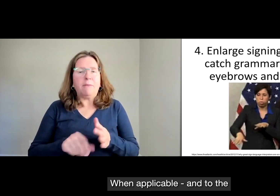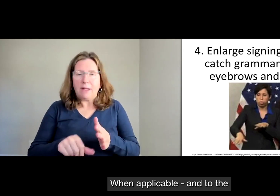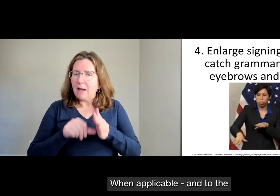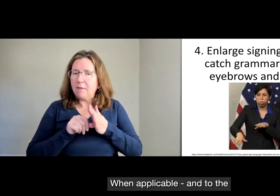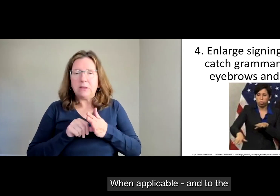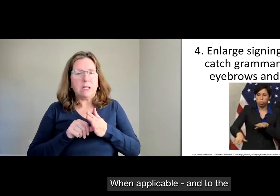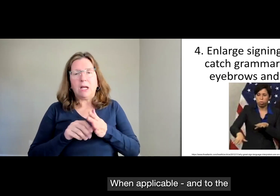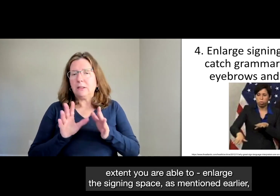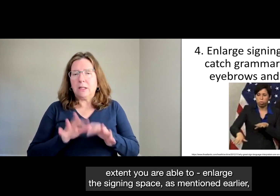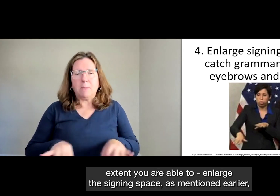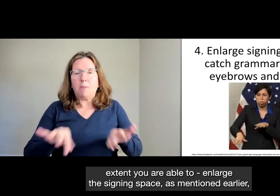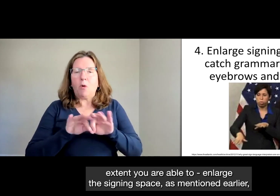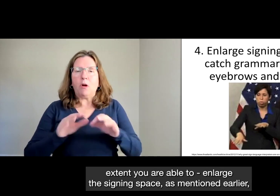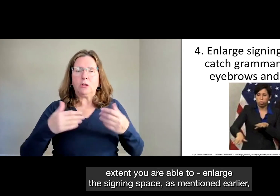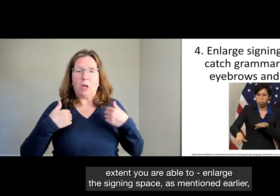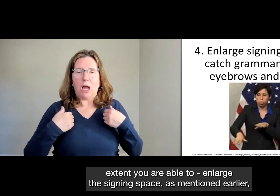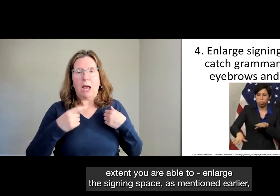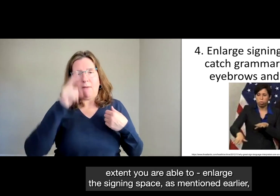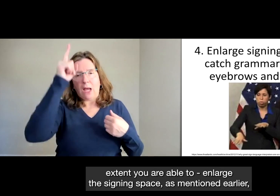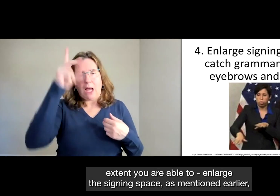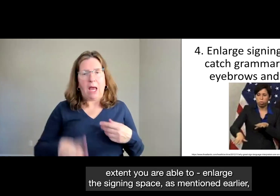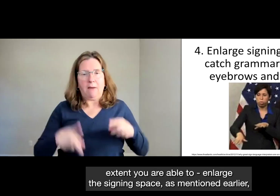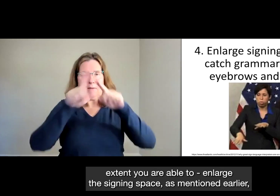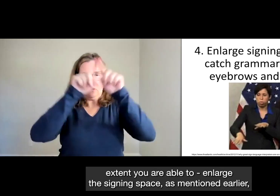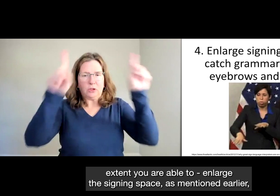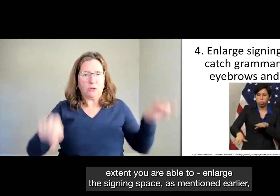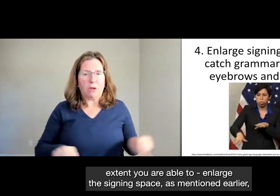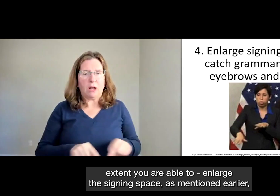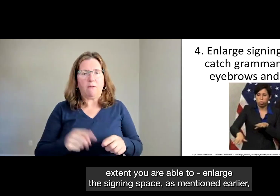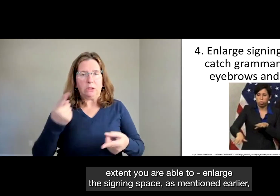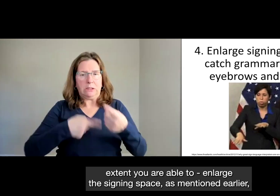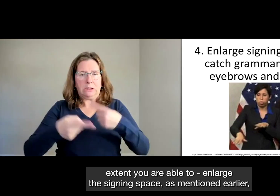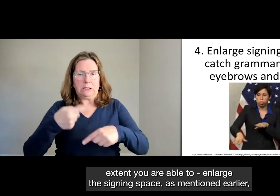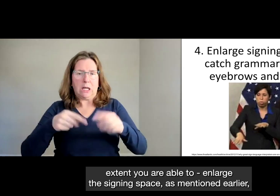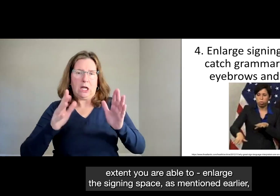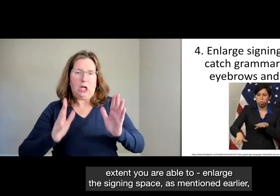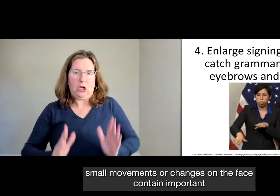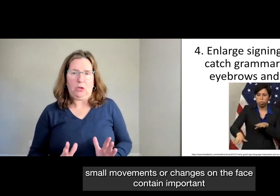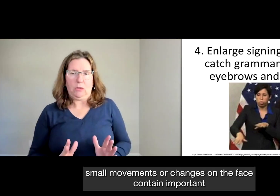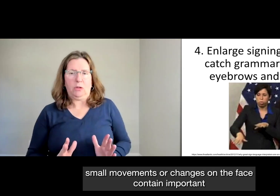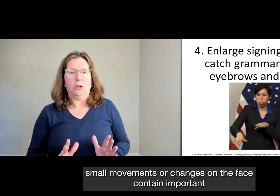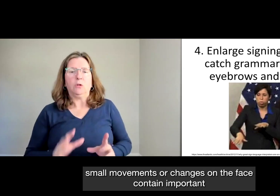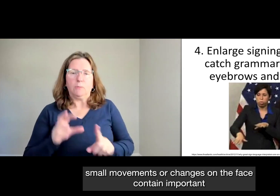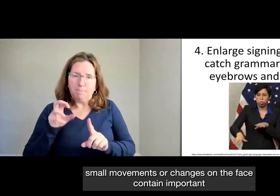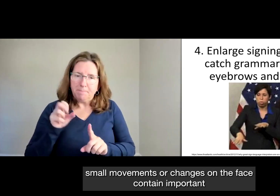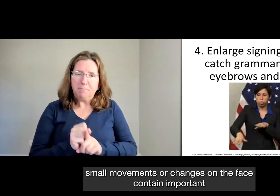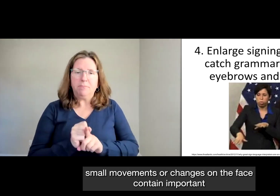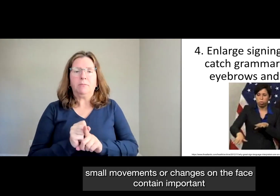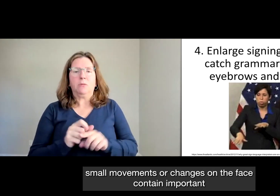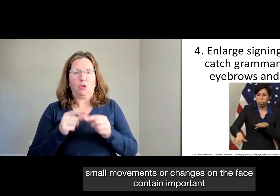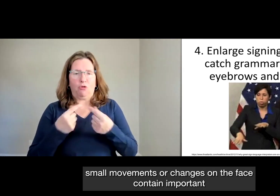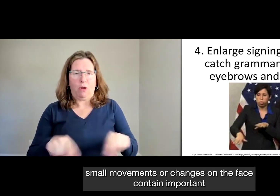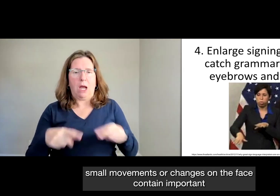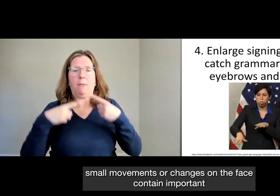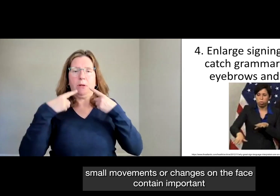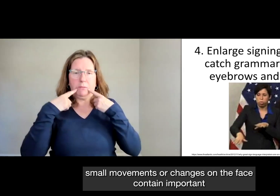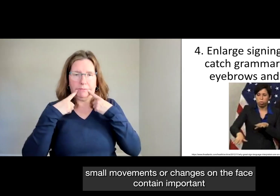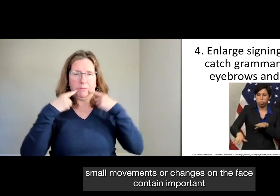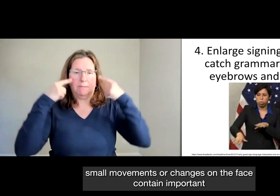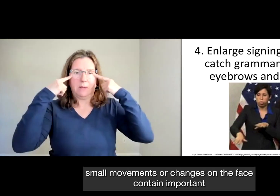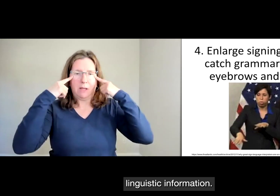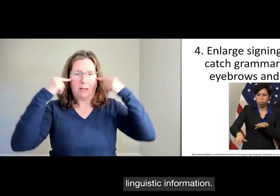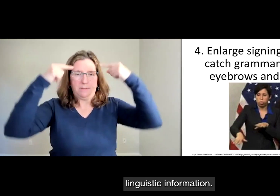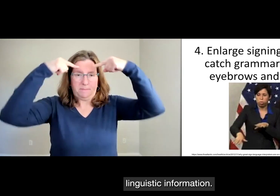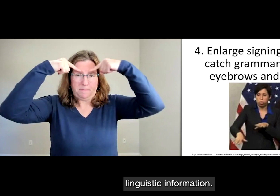When applicable, and to the extent you are able, enlarge the signing space. As mentioned earlier, small movements or changes on the face